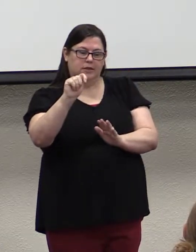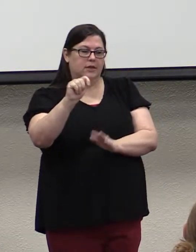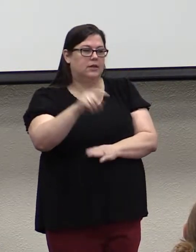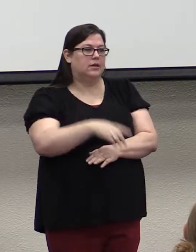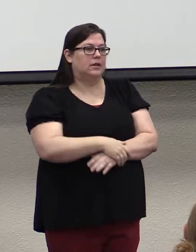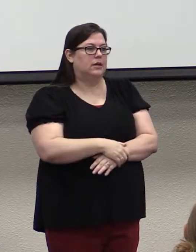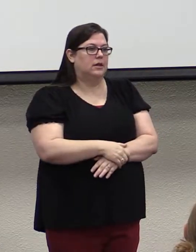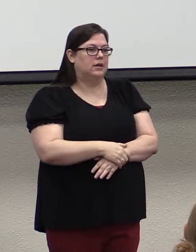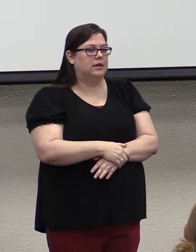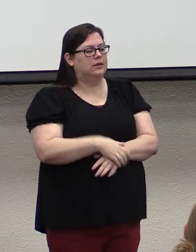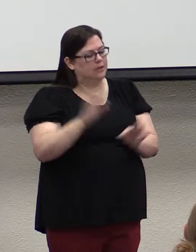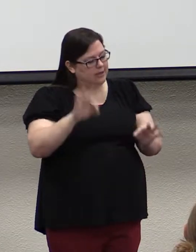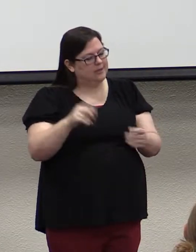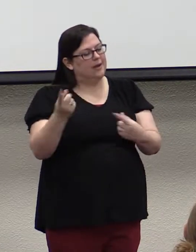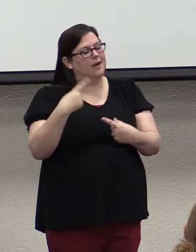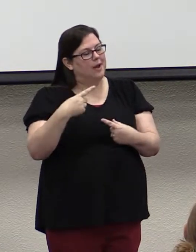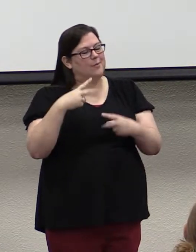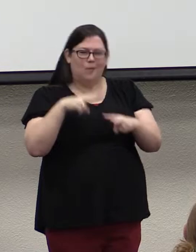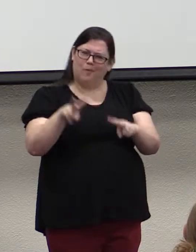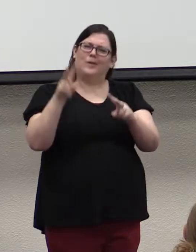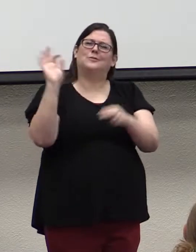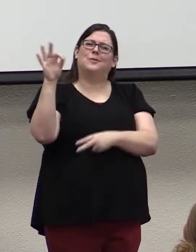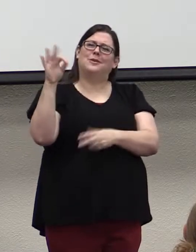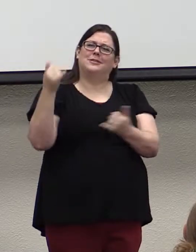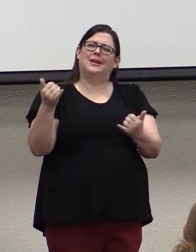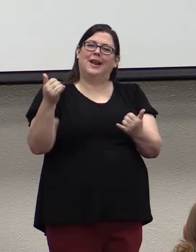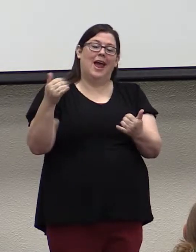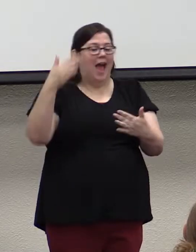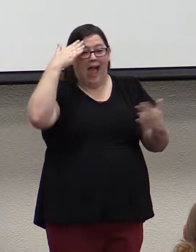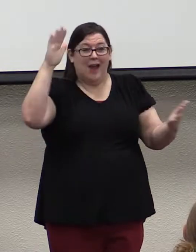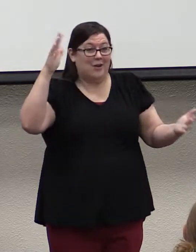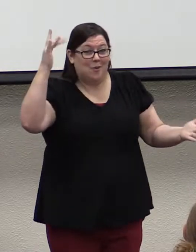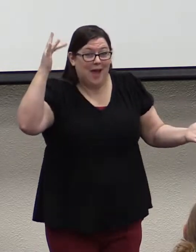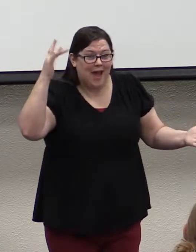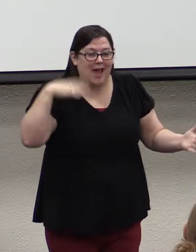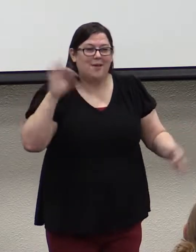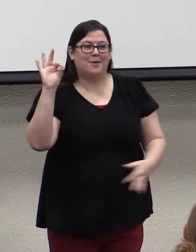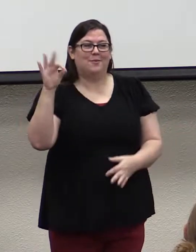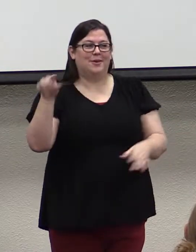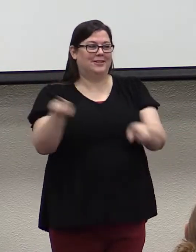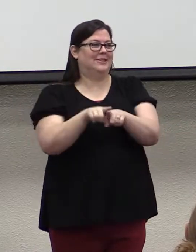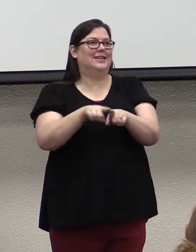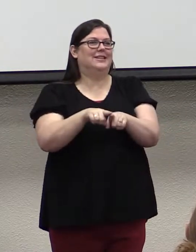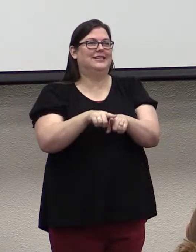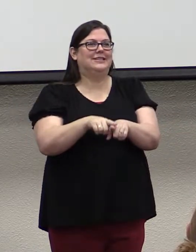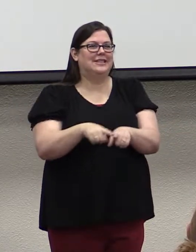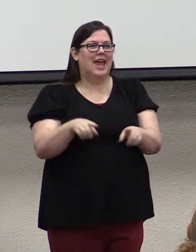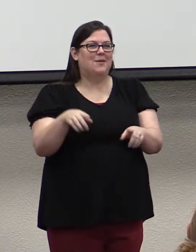come and watch me preach this morning. I don't know why I'm going to preach the same sermon on Sunday.